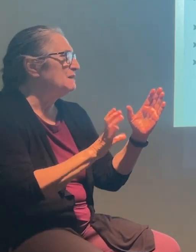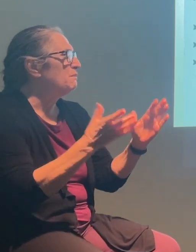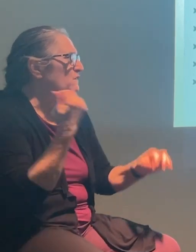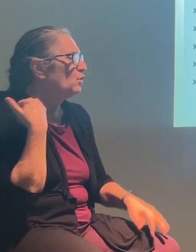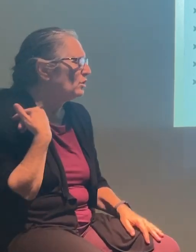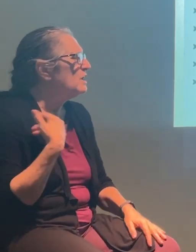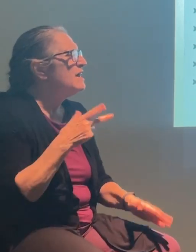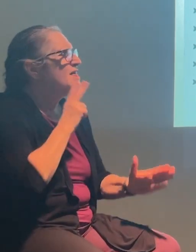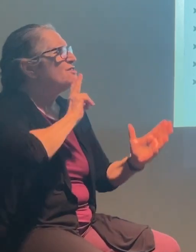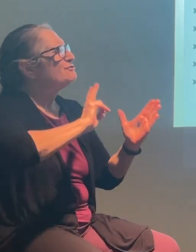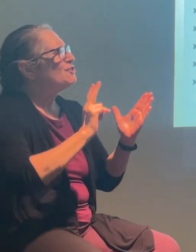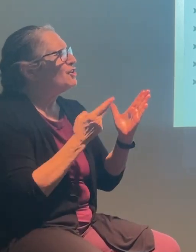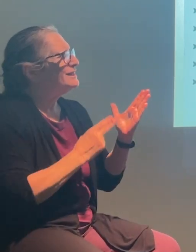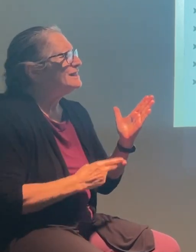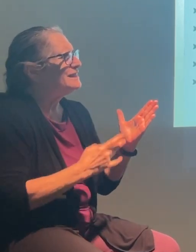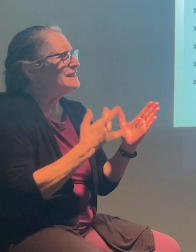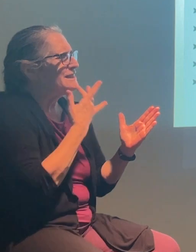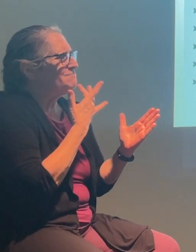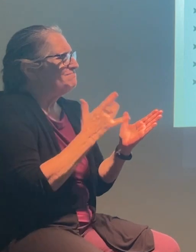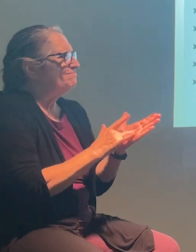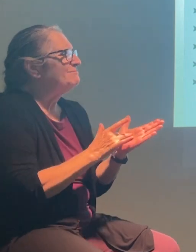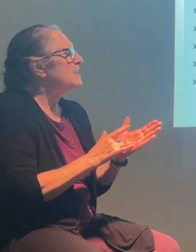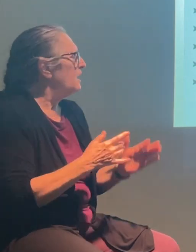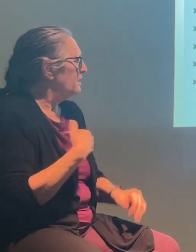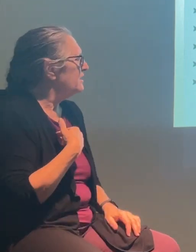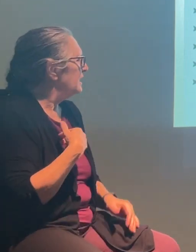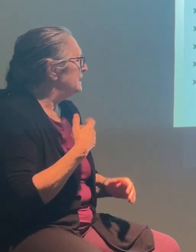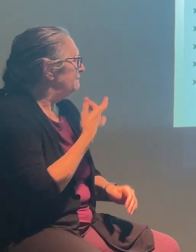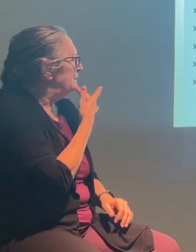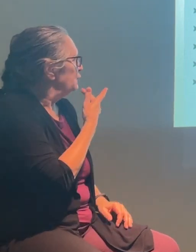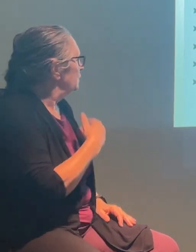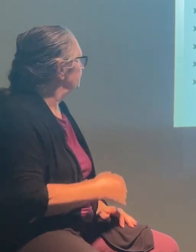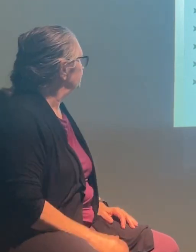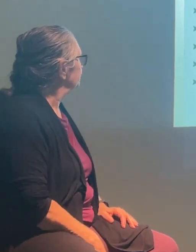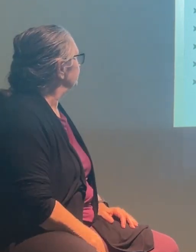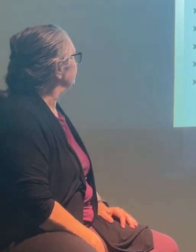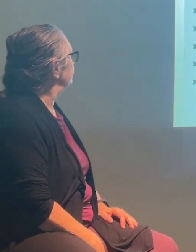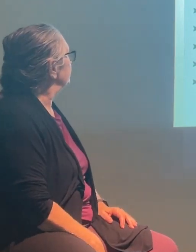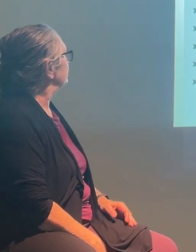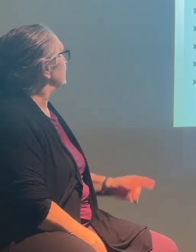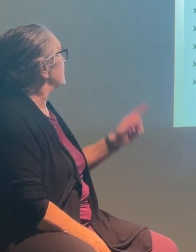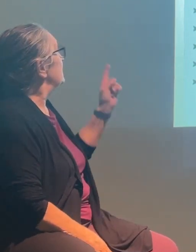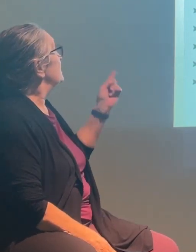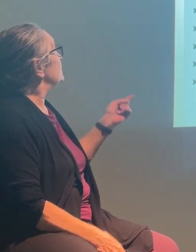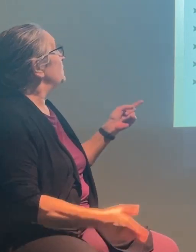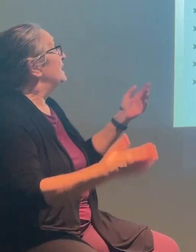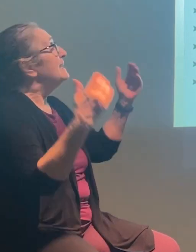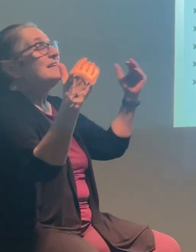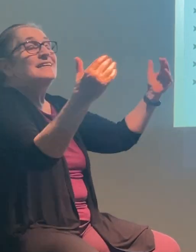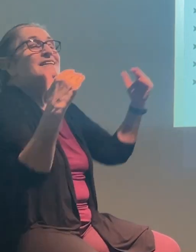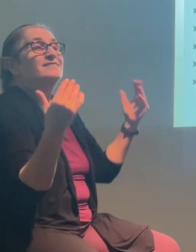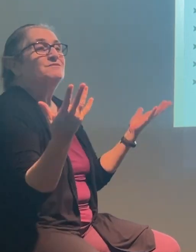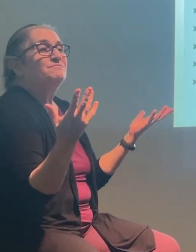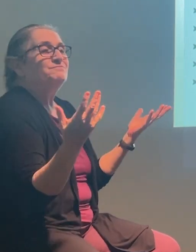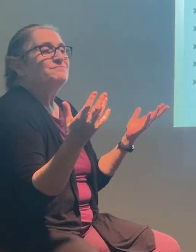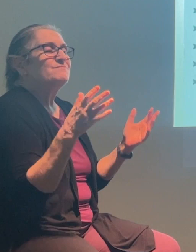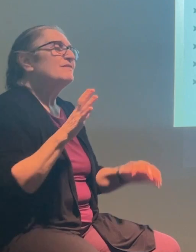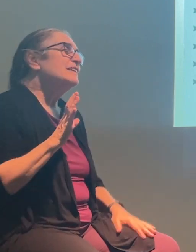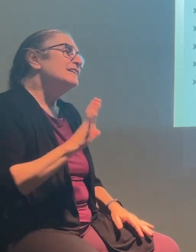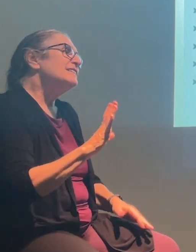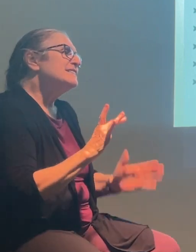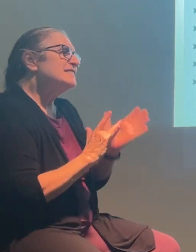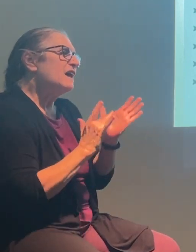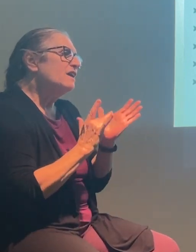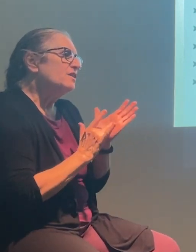certain artistic style that's favored. So the genesis of Steichen's style is already